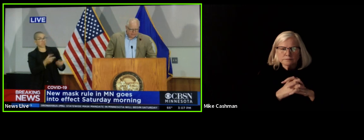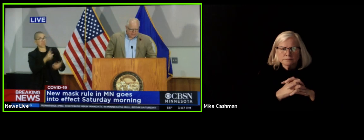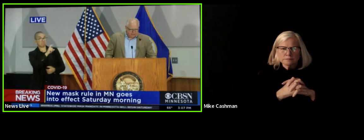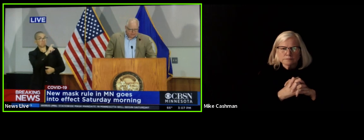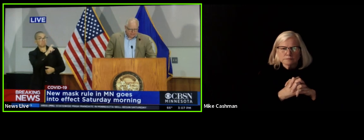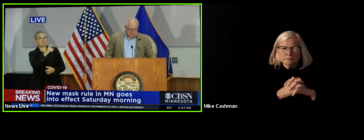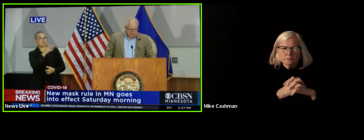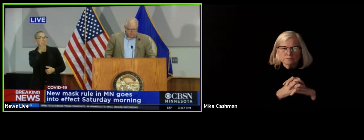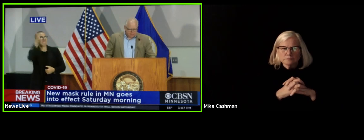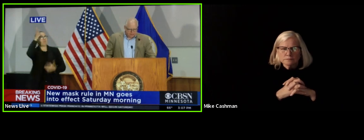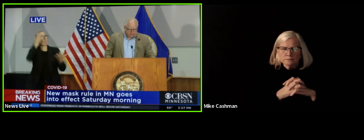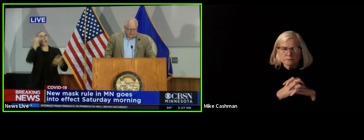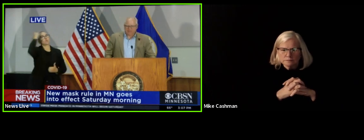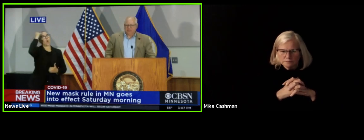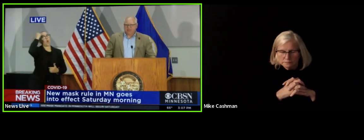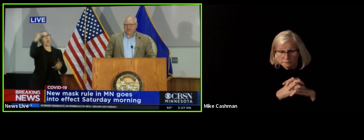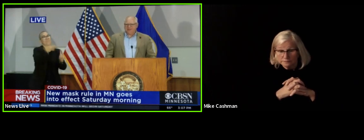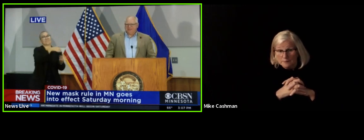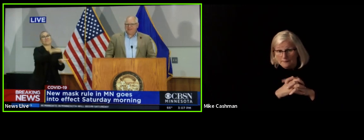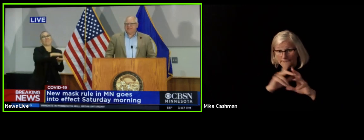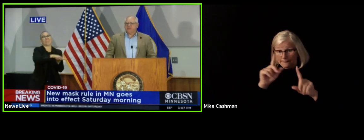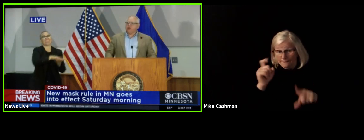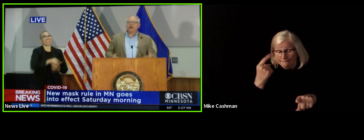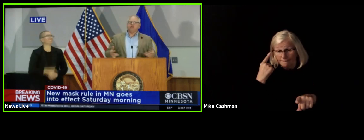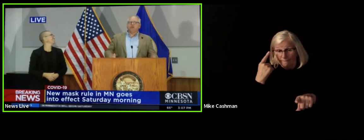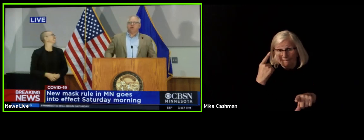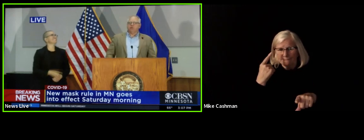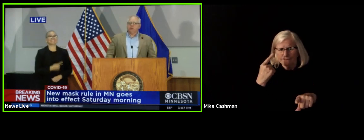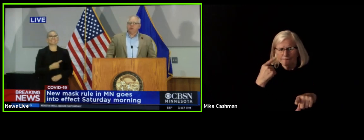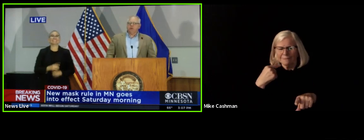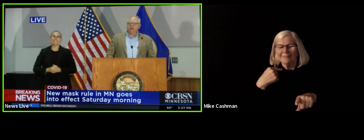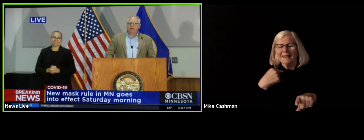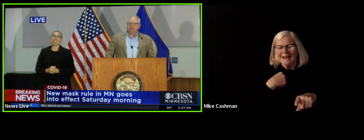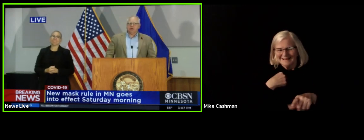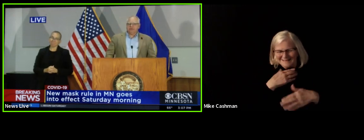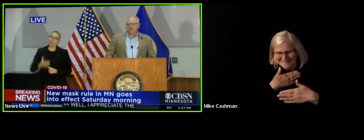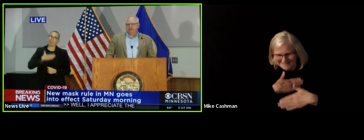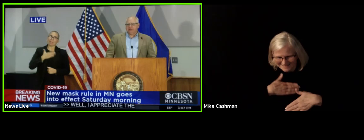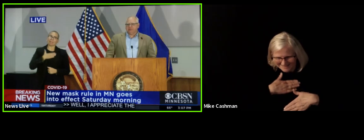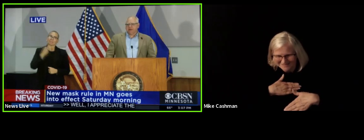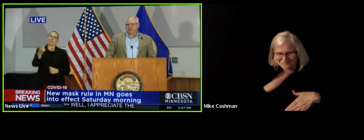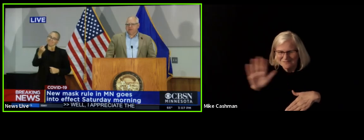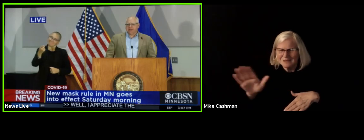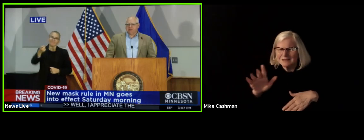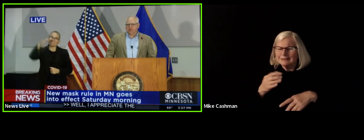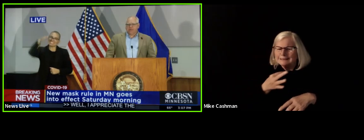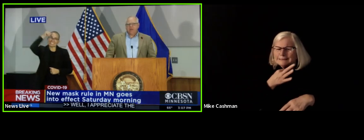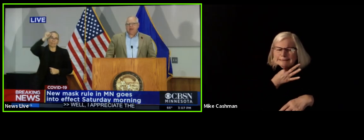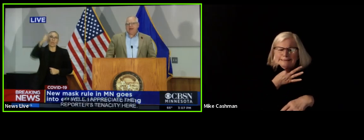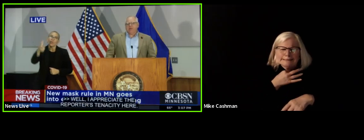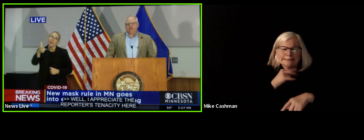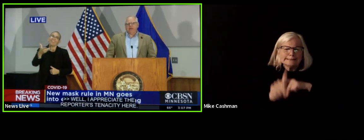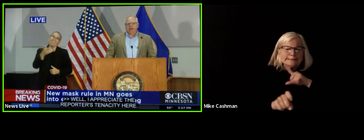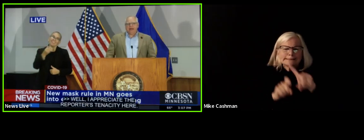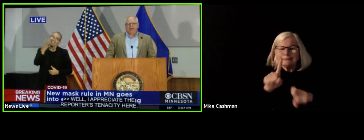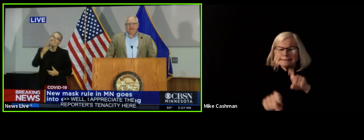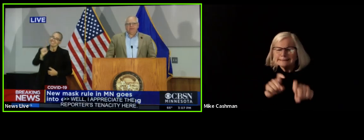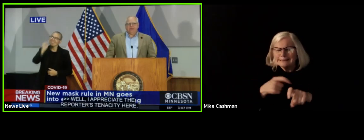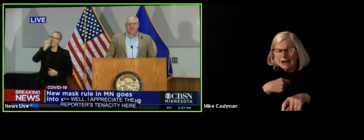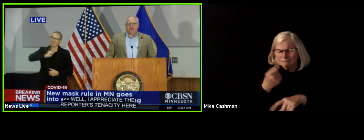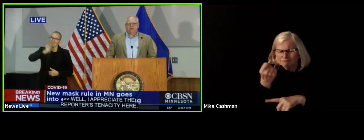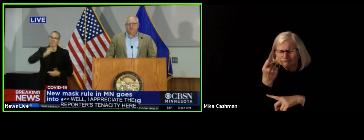Well, I appreciate the reporter's tenacity here. Yes, and we're not trying to stall this. We're going to make a more detailed announcement, obviously, next week. But I don't think I'm